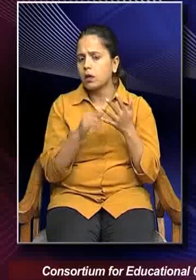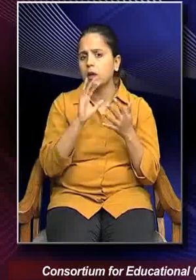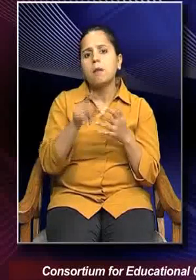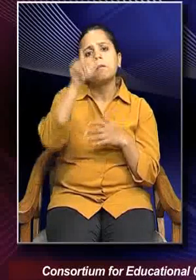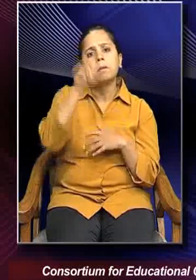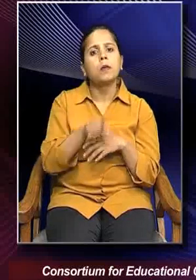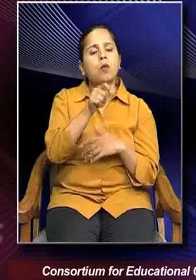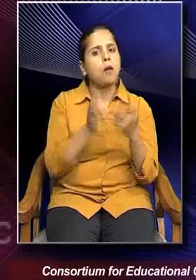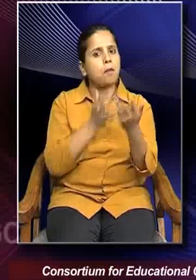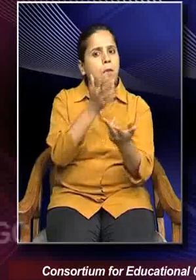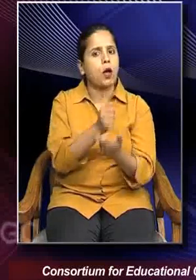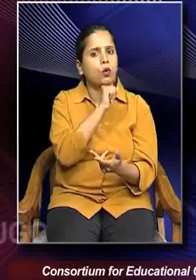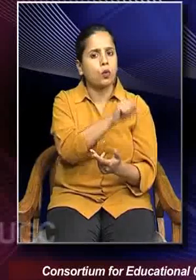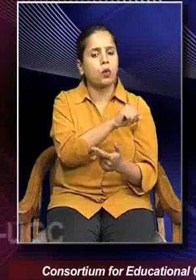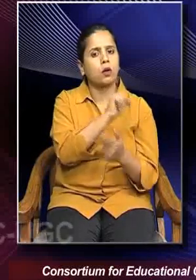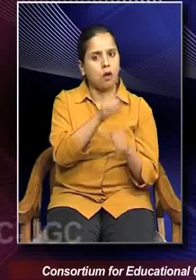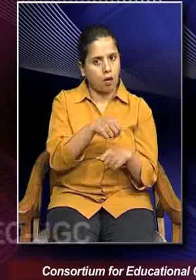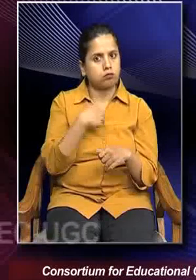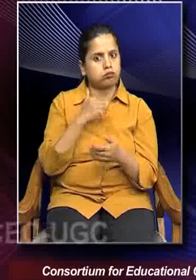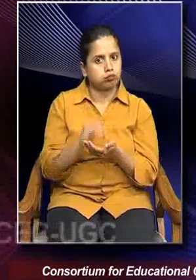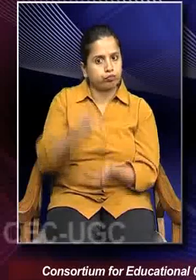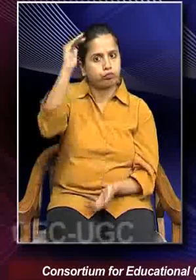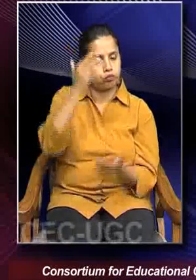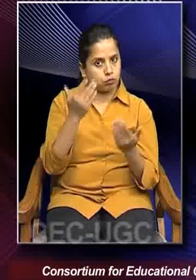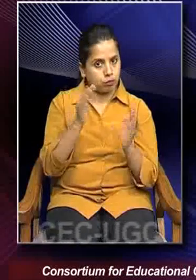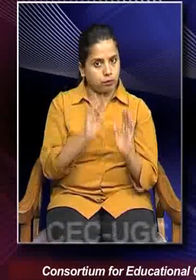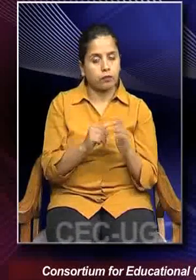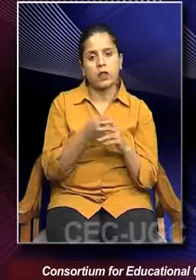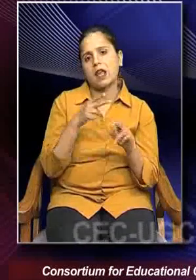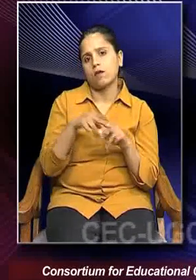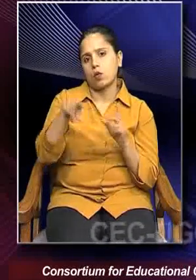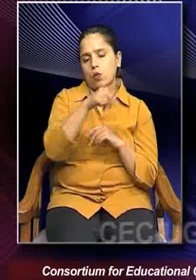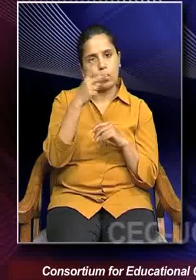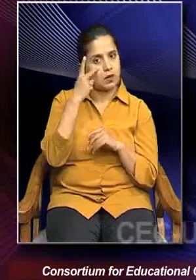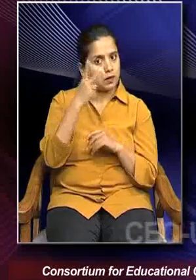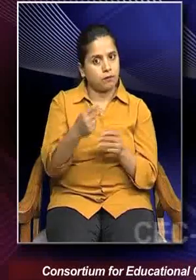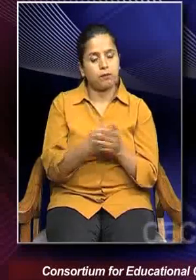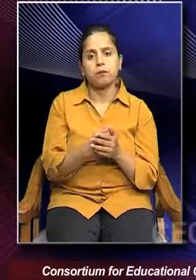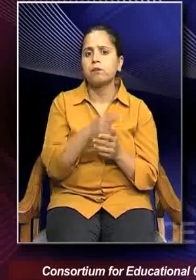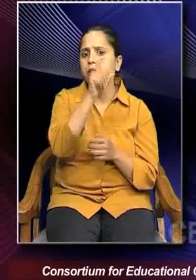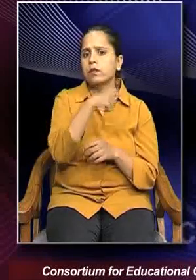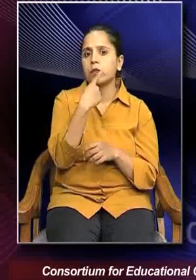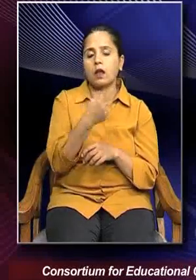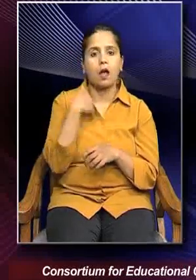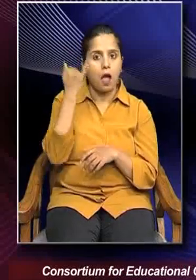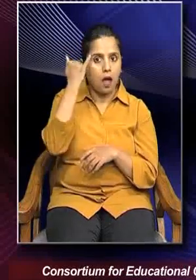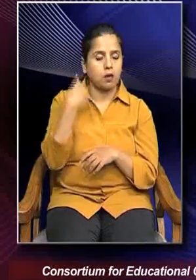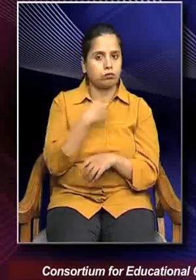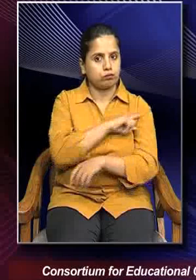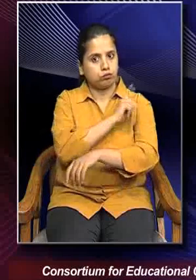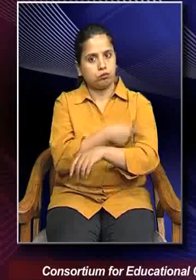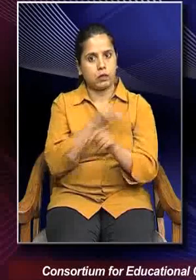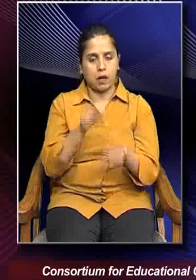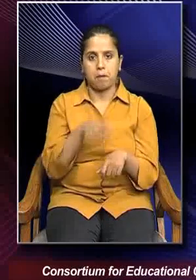to achieve their biological potentials. So there is a, if you go by this Sainz idea of capability approach,